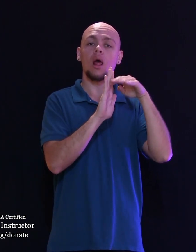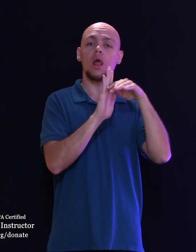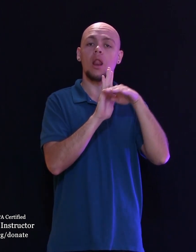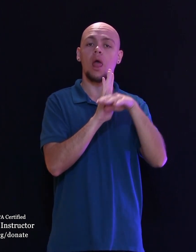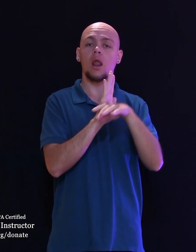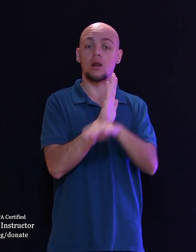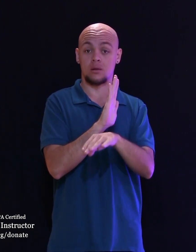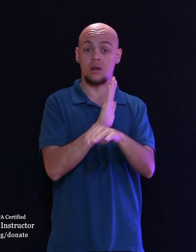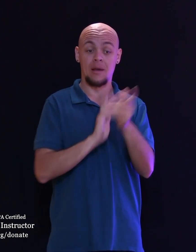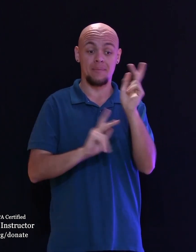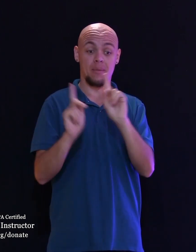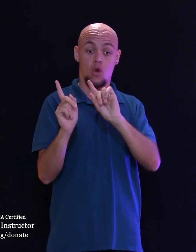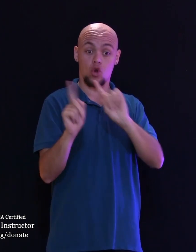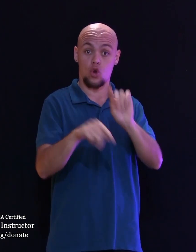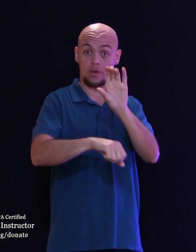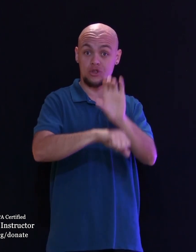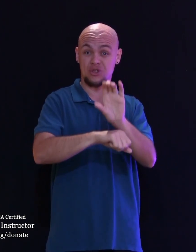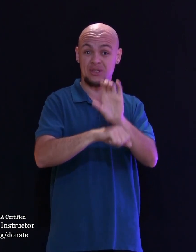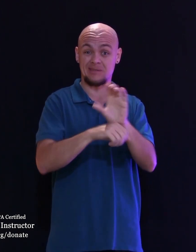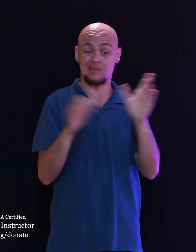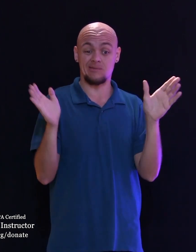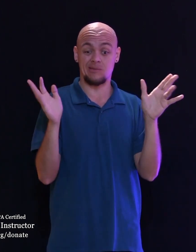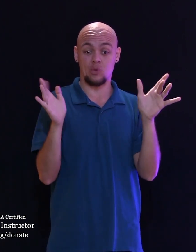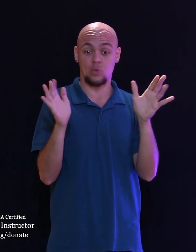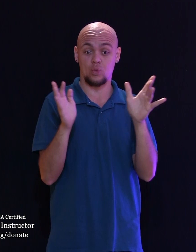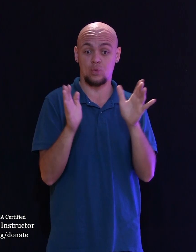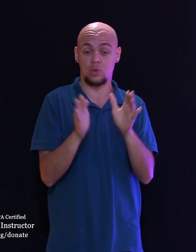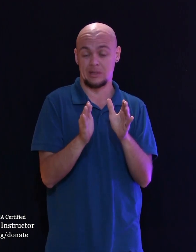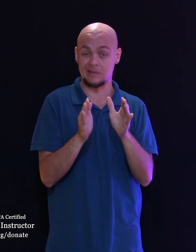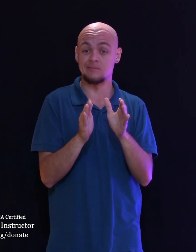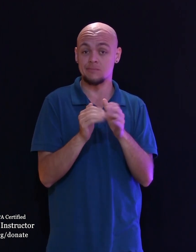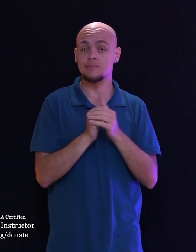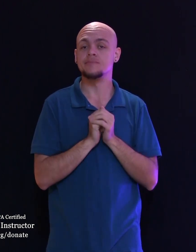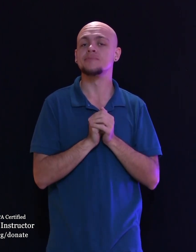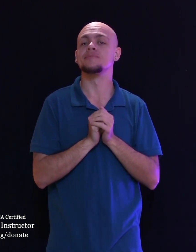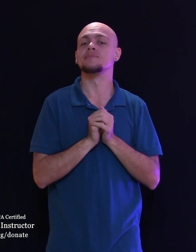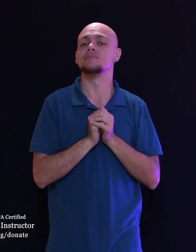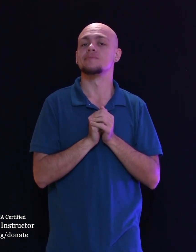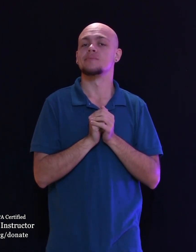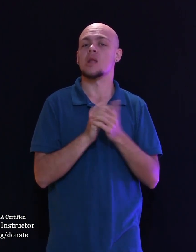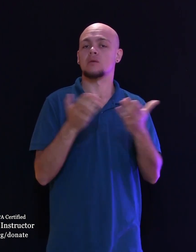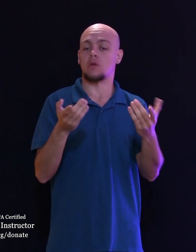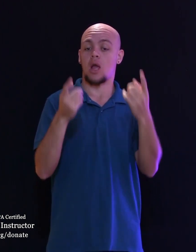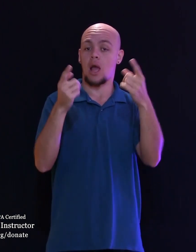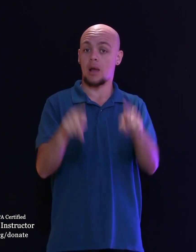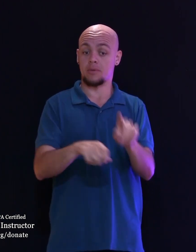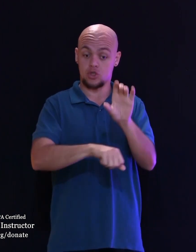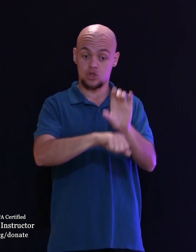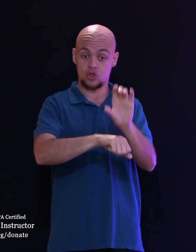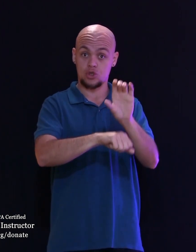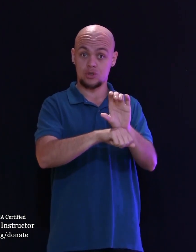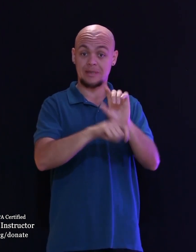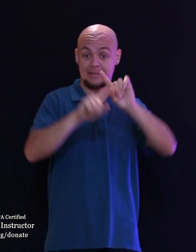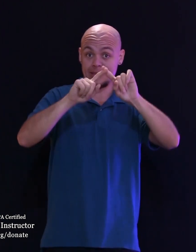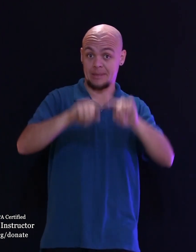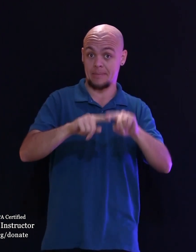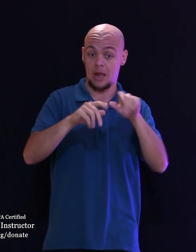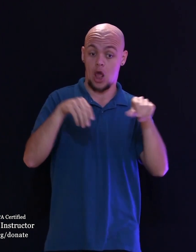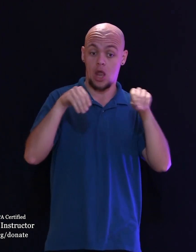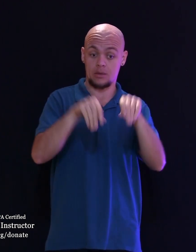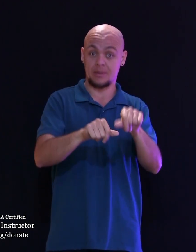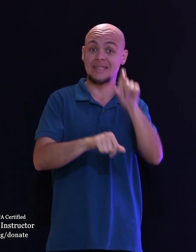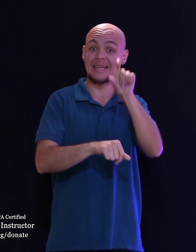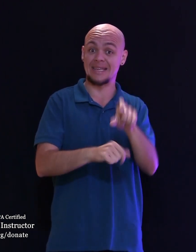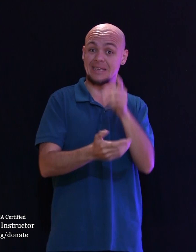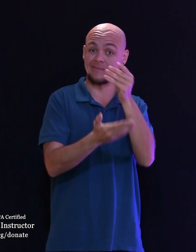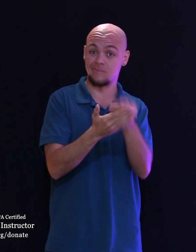decline. Fewer and fewer people were going to churches. And so a lot of these churches, which are dependent upon donations,